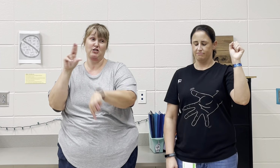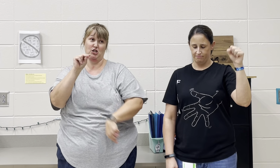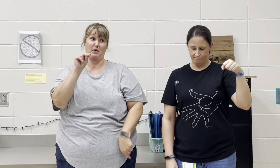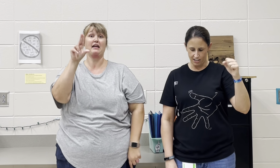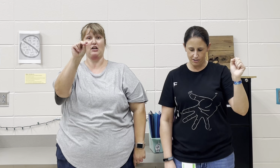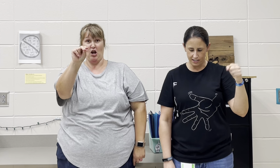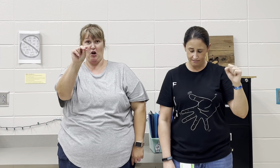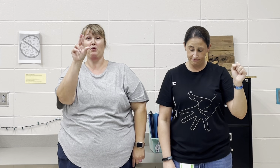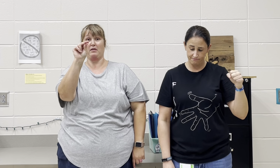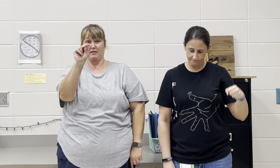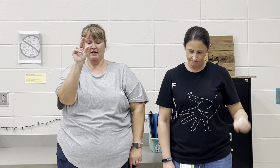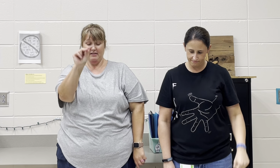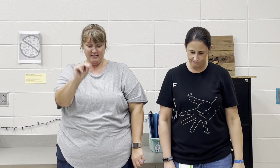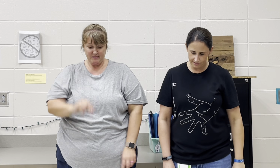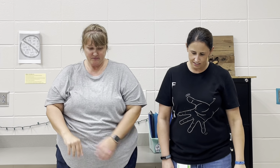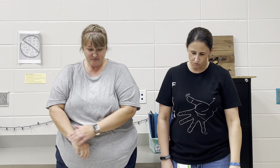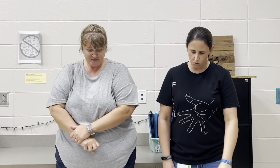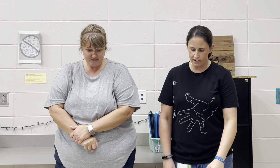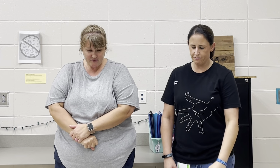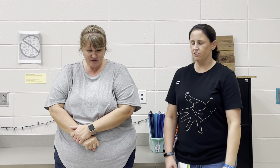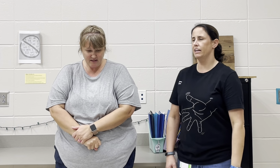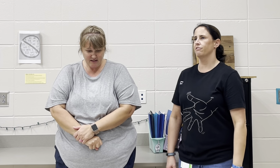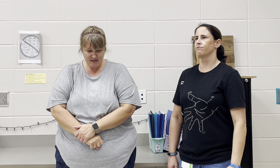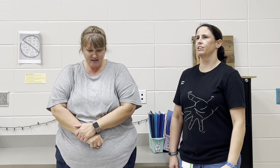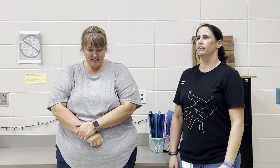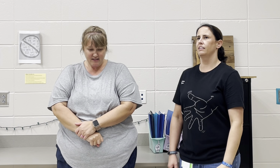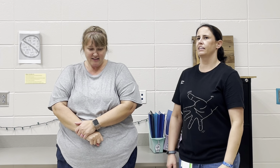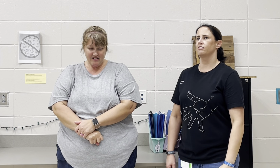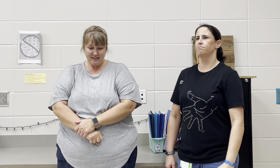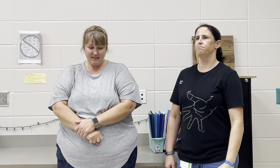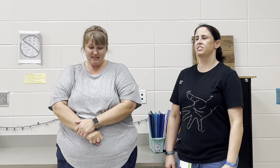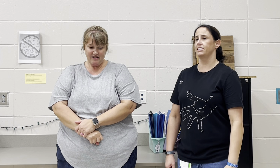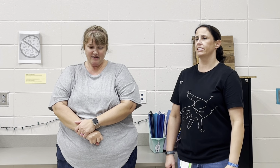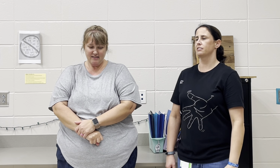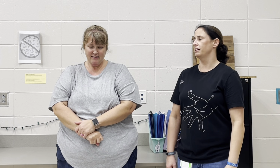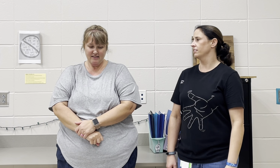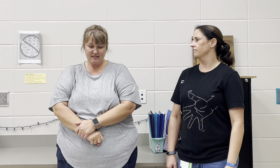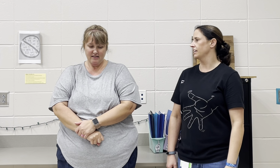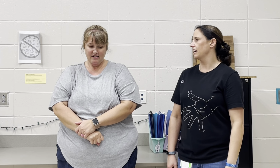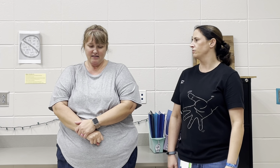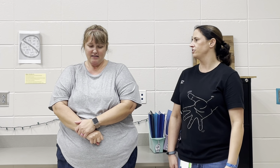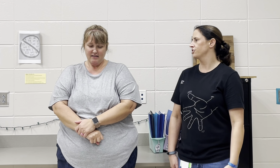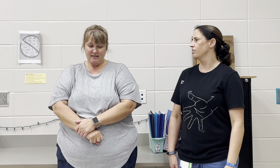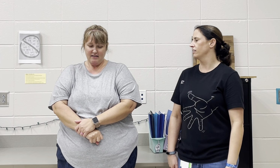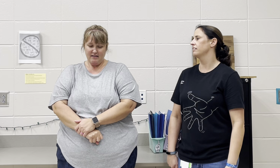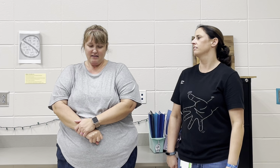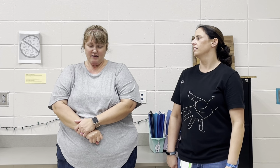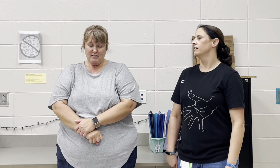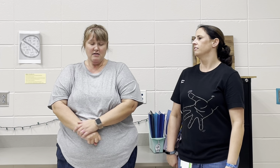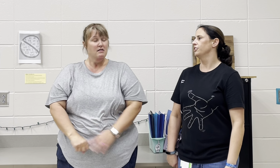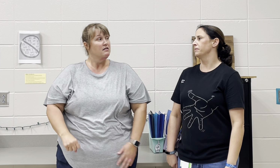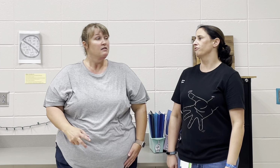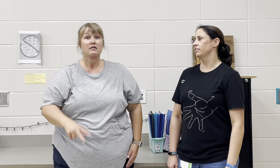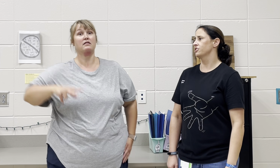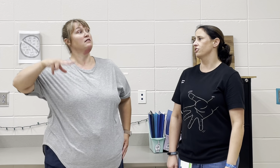do it. Okay. Well, what if you're like really like serious about it? Like, how would you show like you're being really stern?